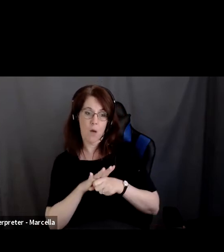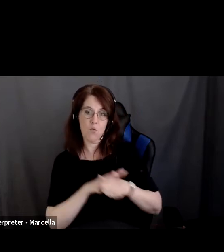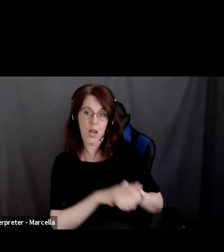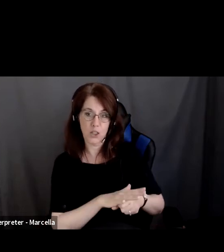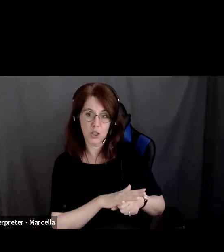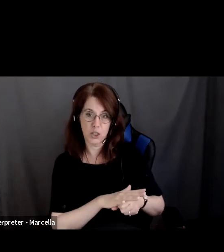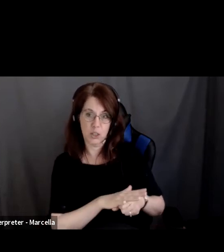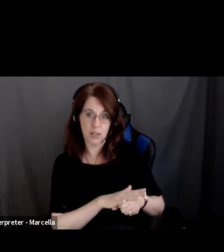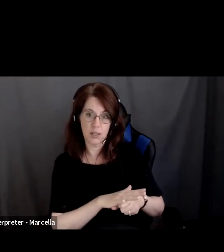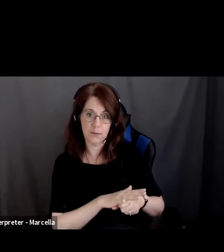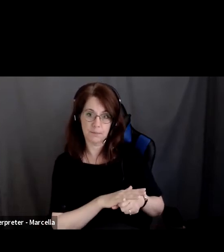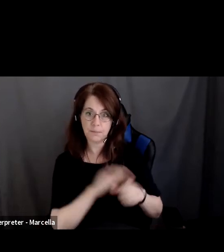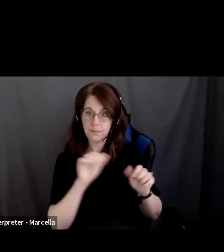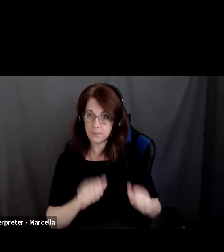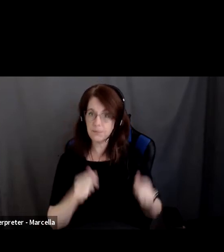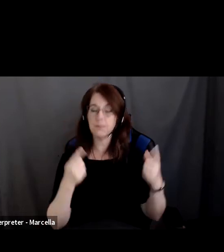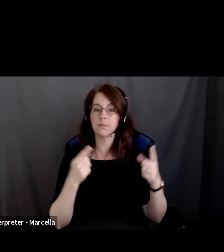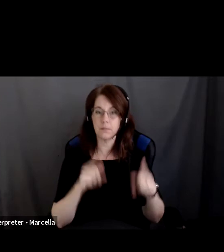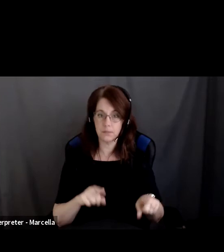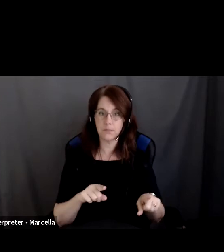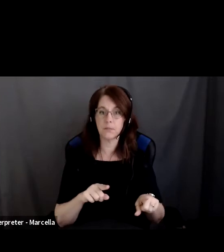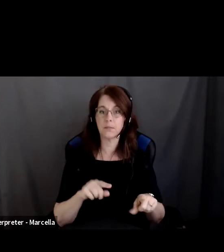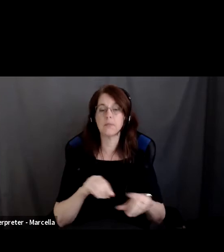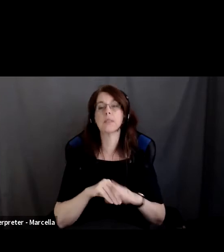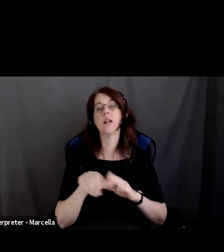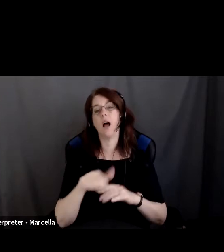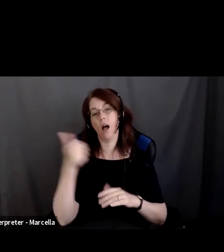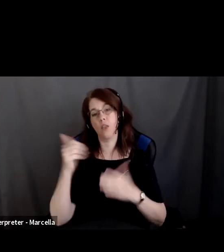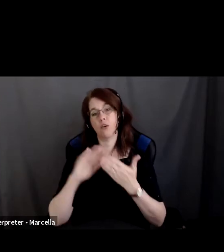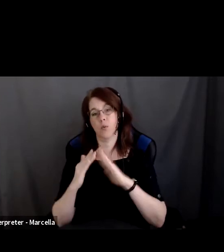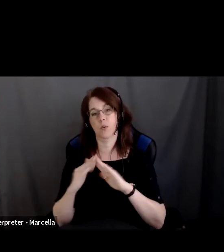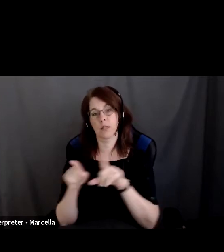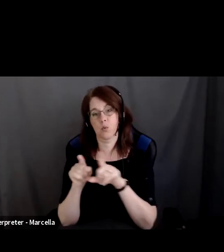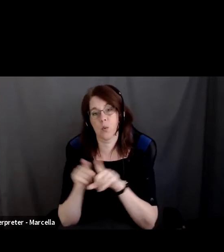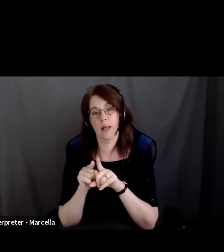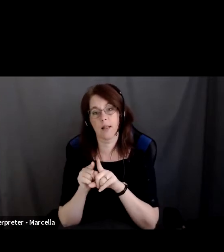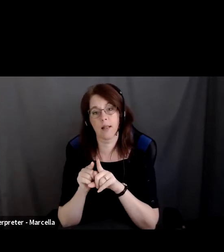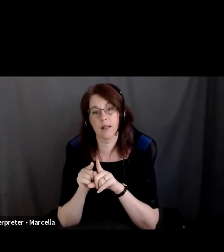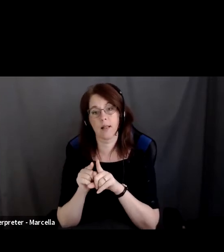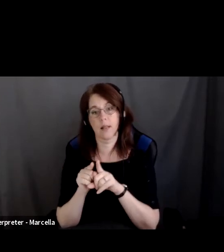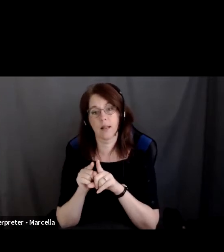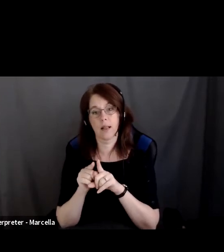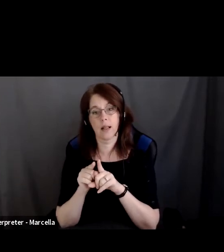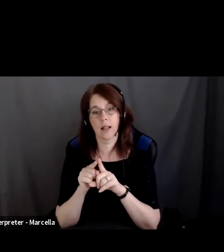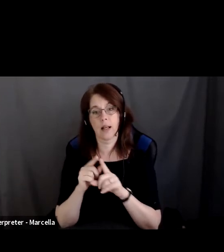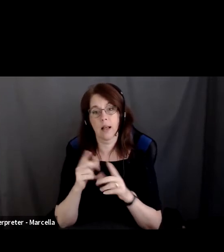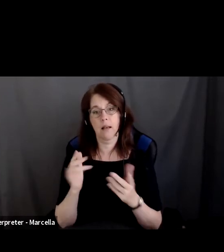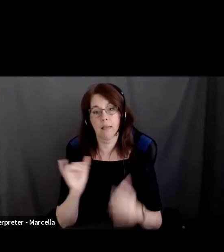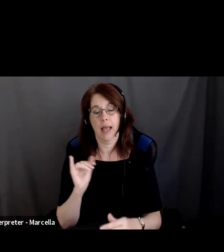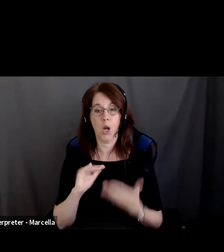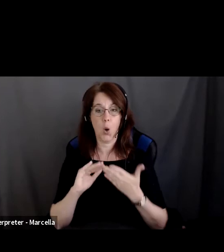this can occur in other communities as well, in terms of communities that